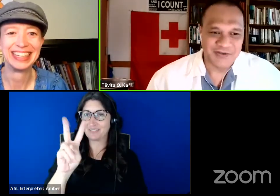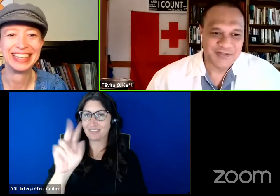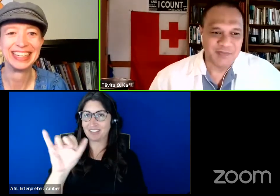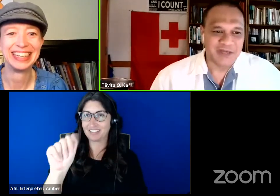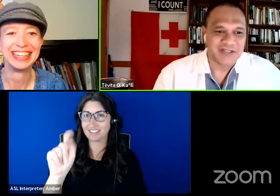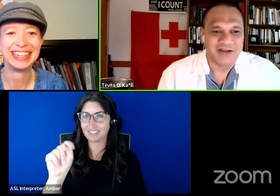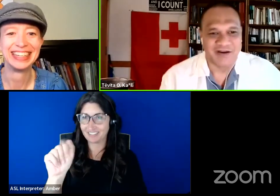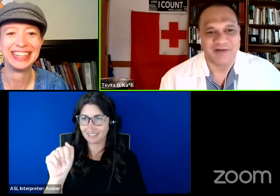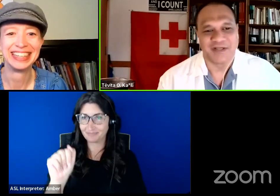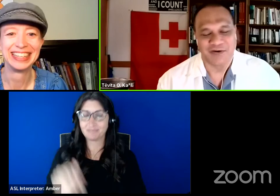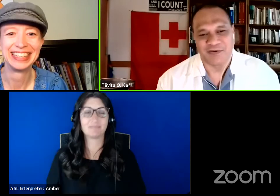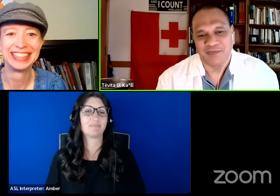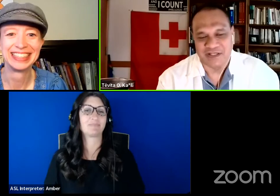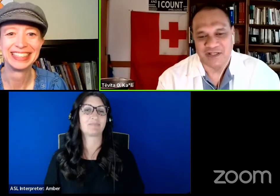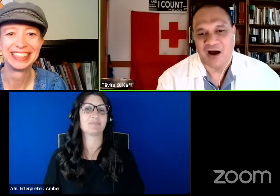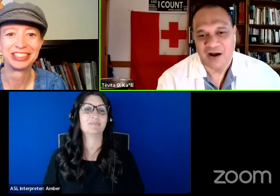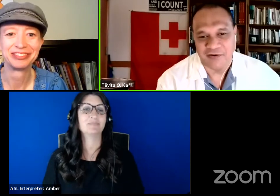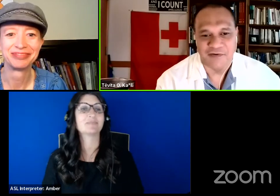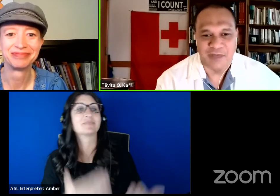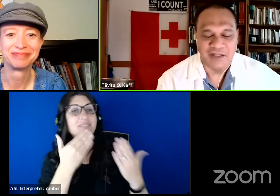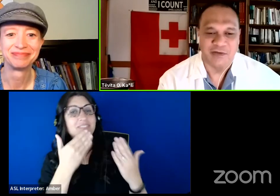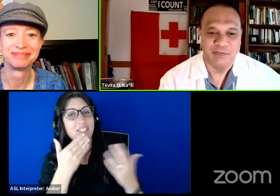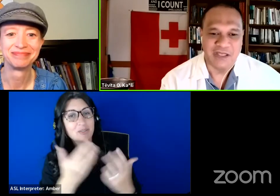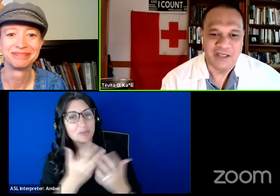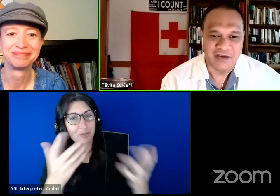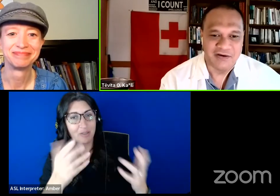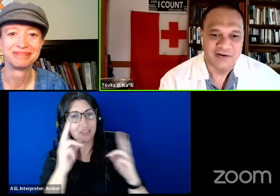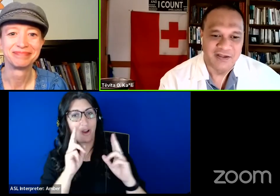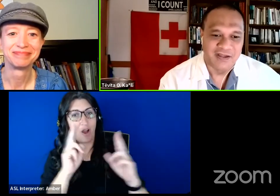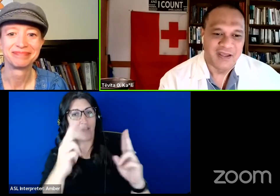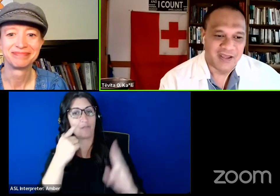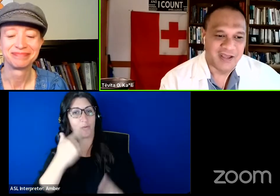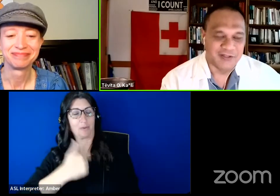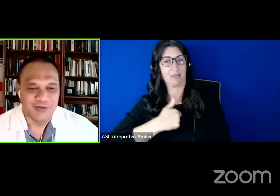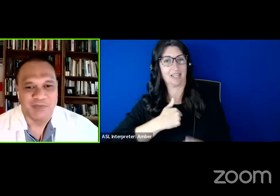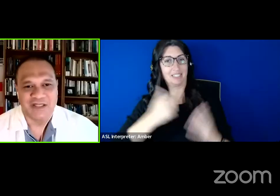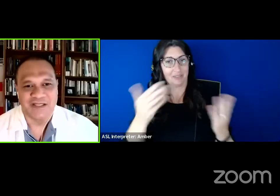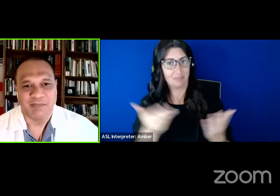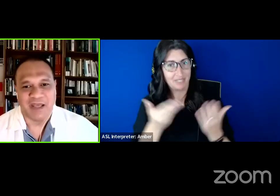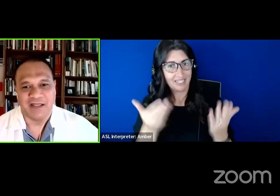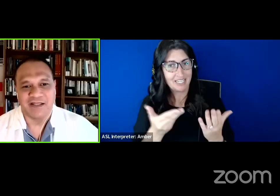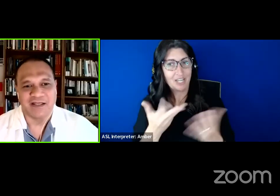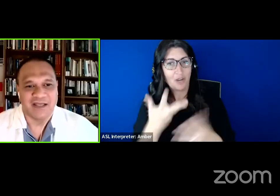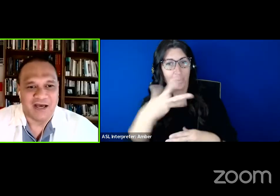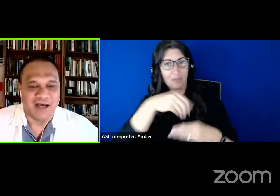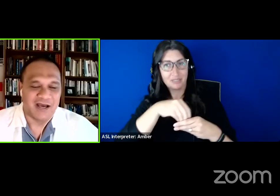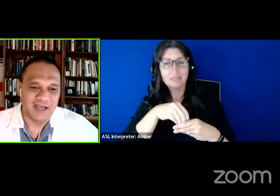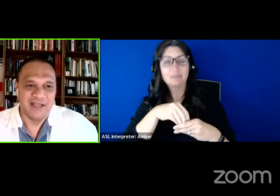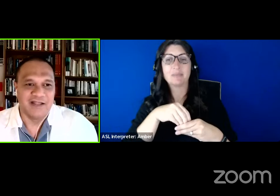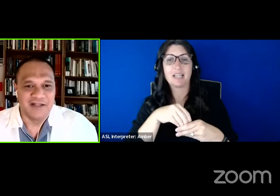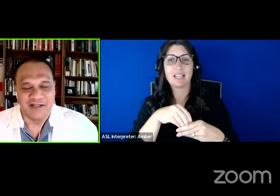Hey, thank you so much, Rachel. It's an honor for me to be here and to participate